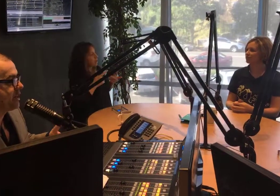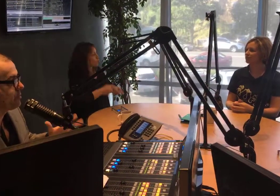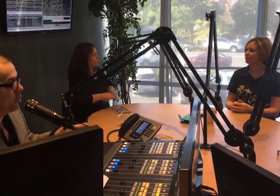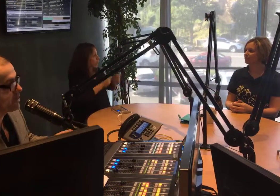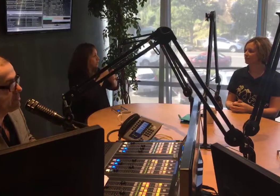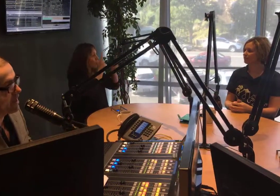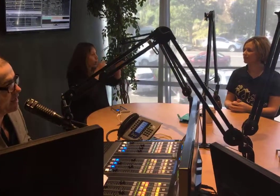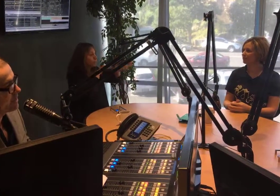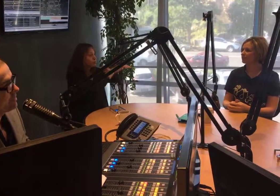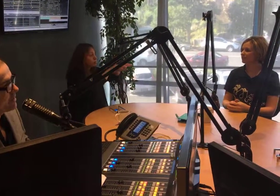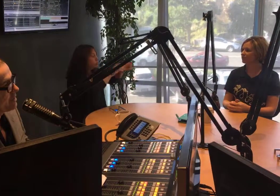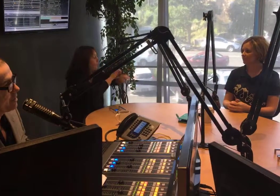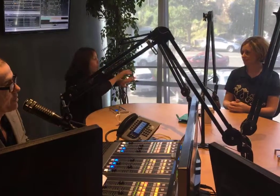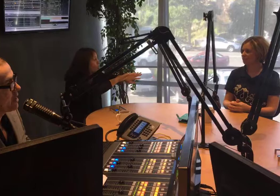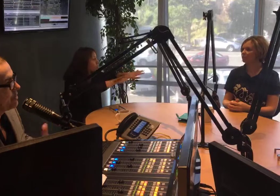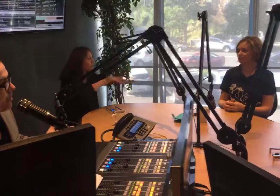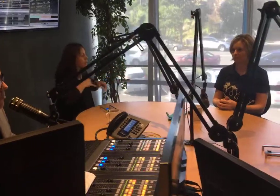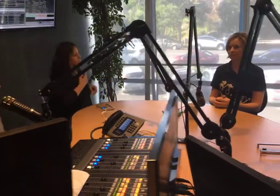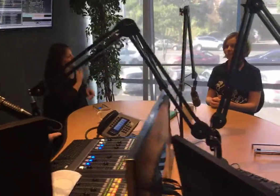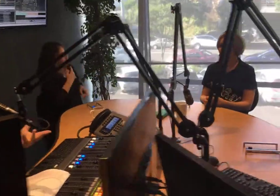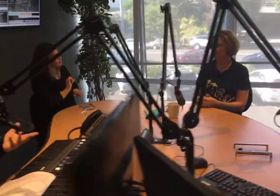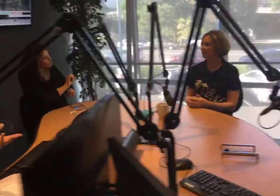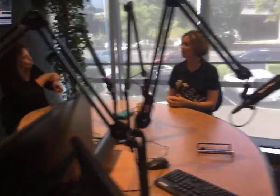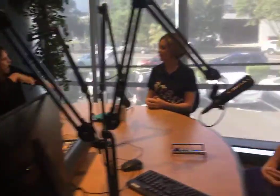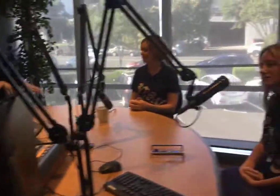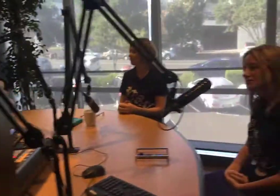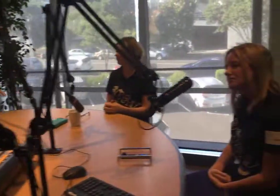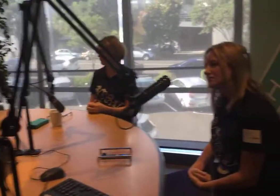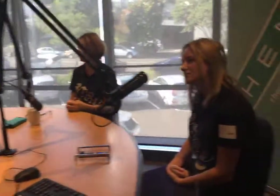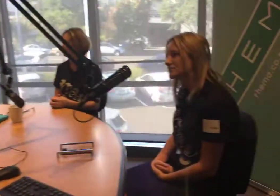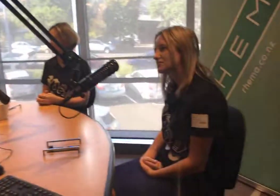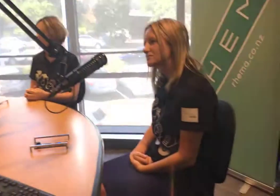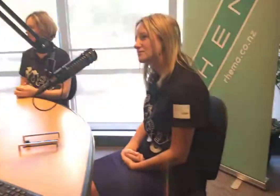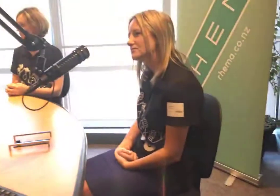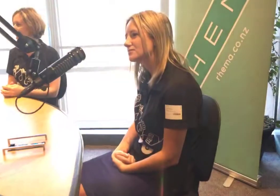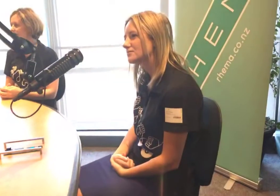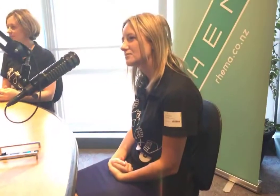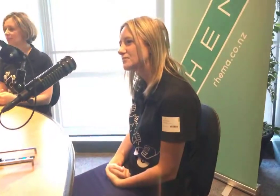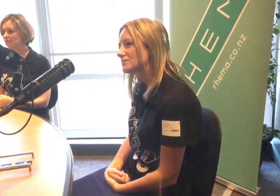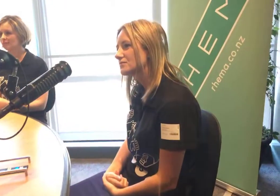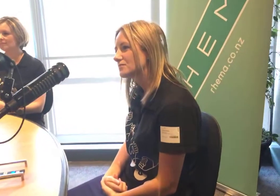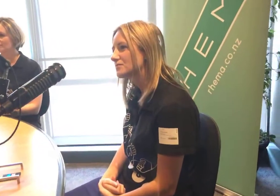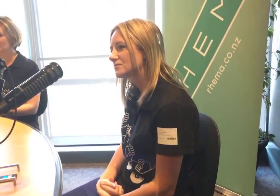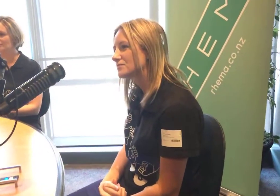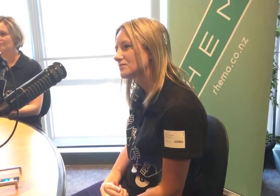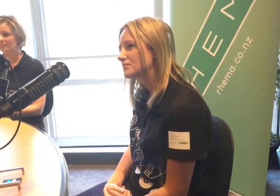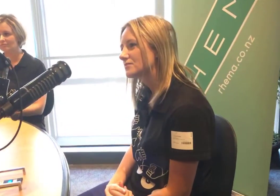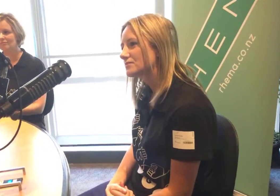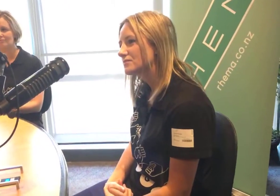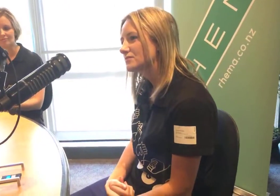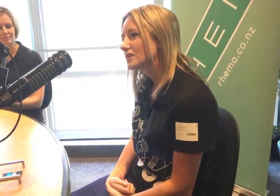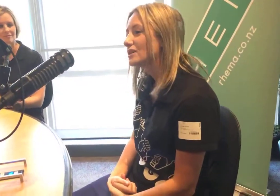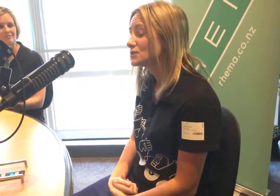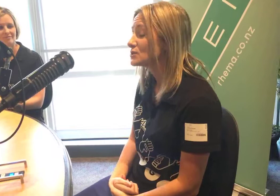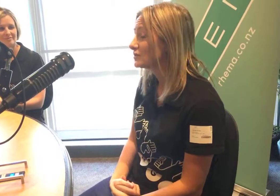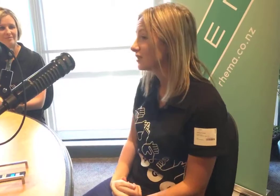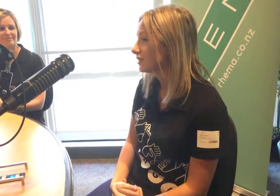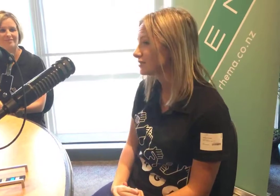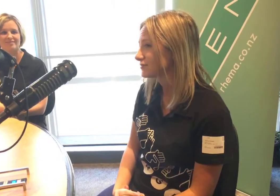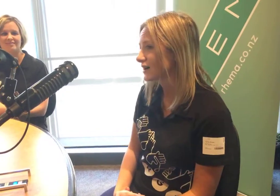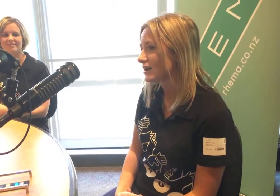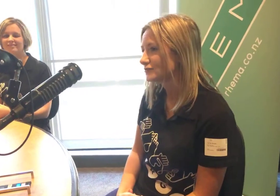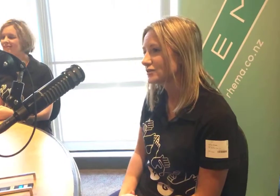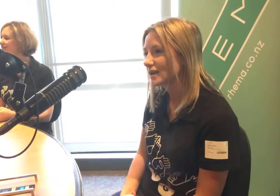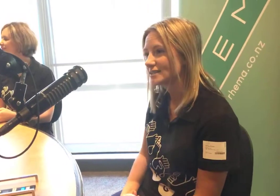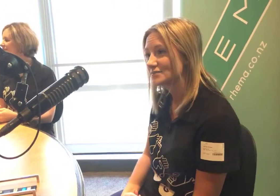people's awareness, but what are some of the activities that you guys have got planned that people can be involved with as a part of New Zealand Sign Language Week? Sure, so we've got a